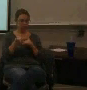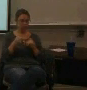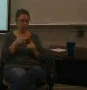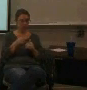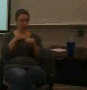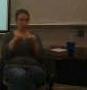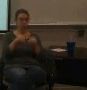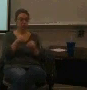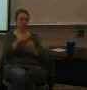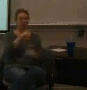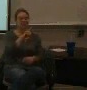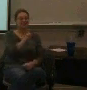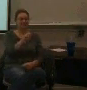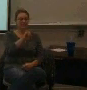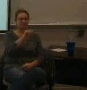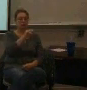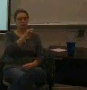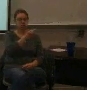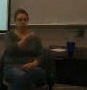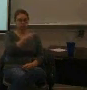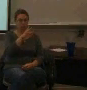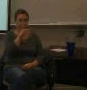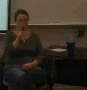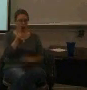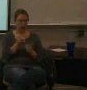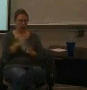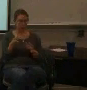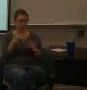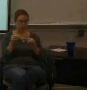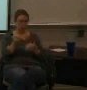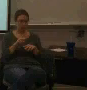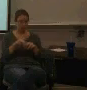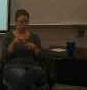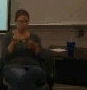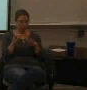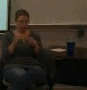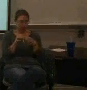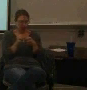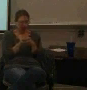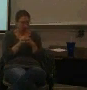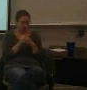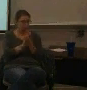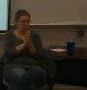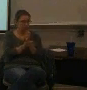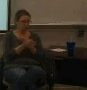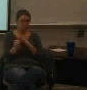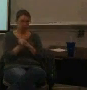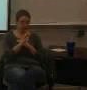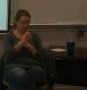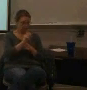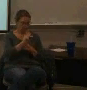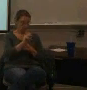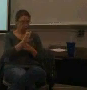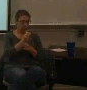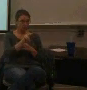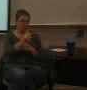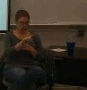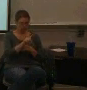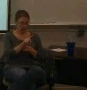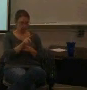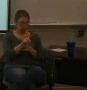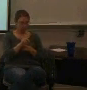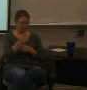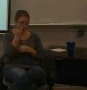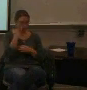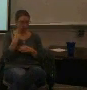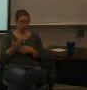in deionized water and they explode. You put them in salt and they crinkle up, right, as they're trying to get as concentrated inside as outside. And so if you